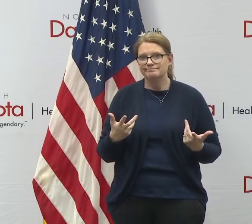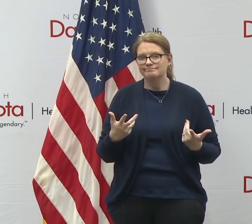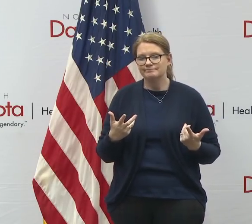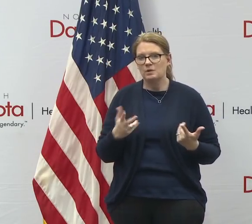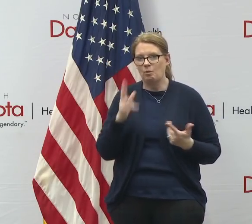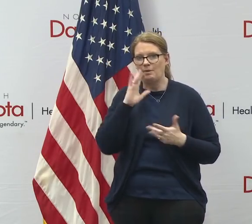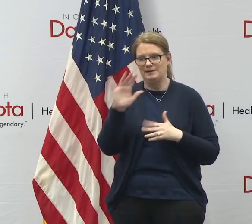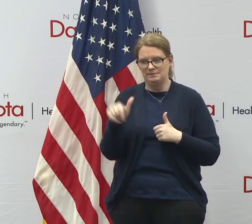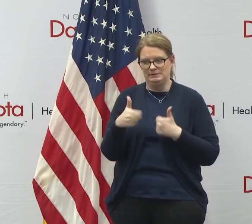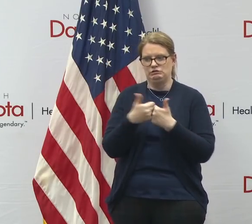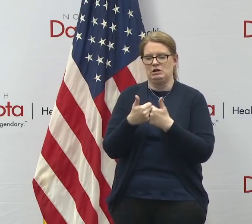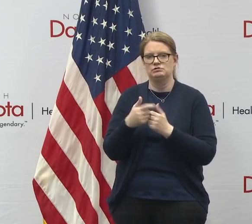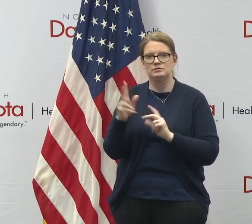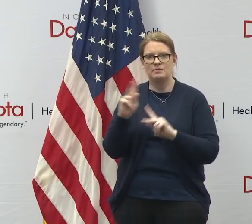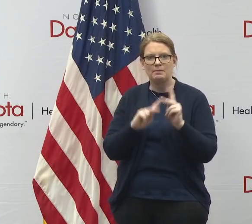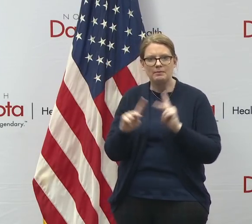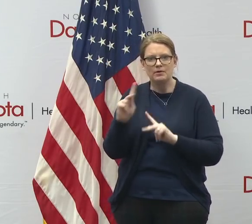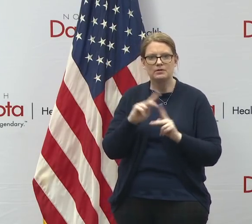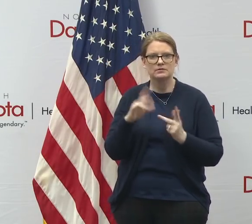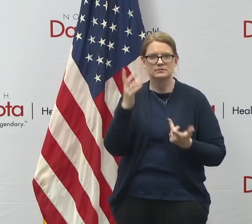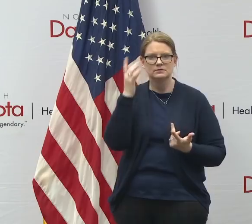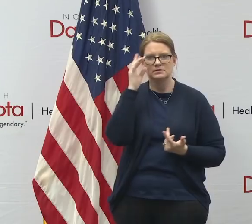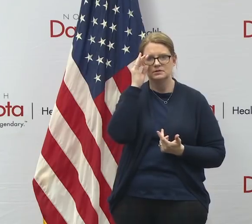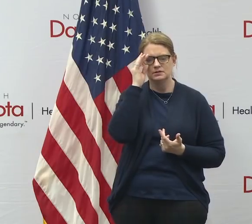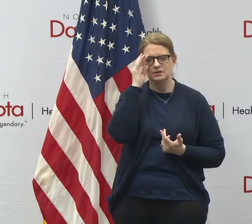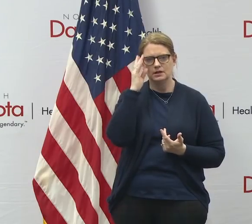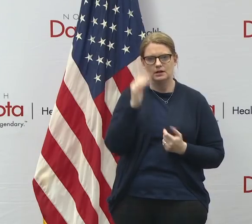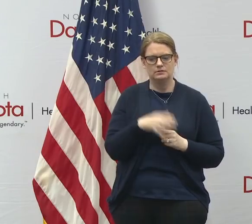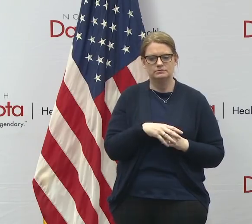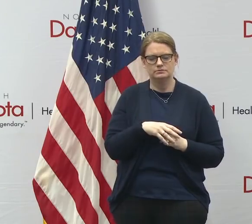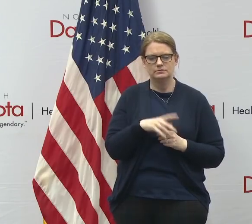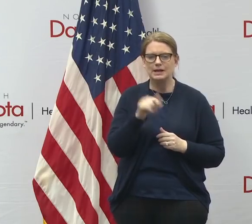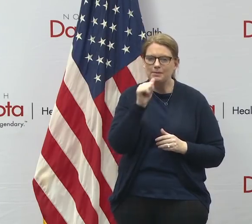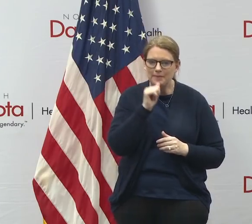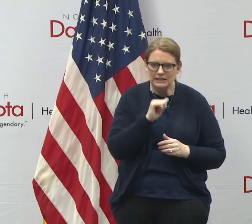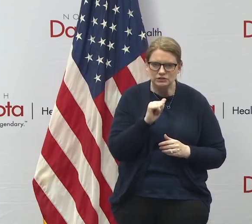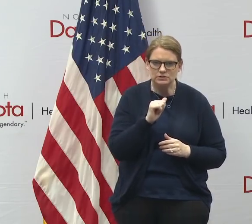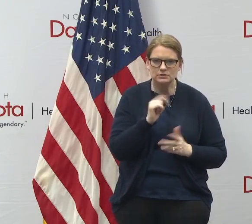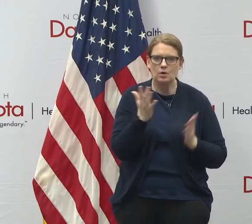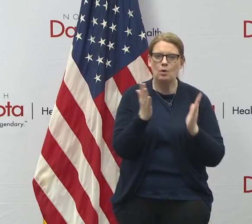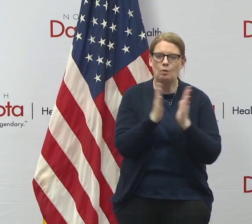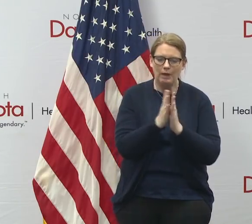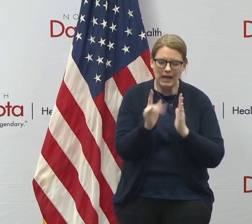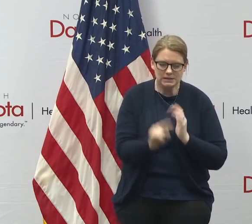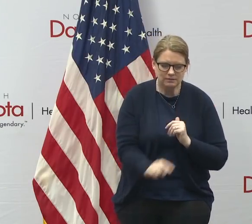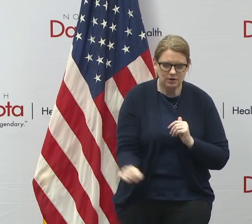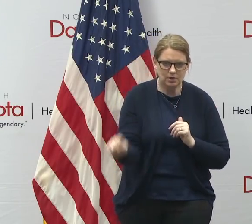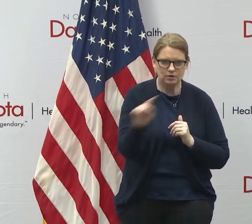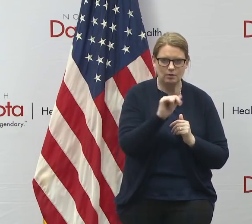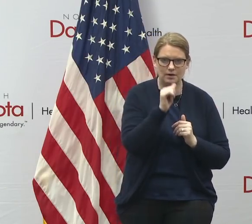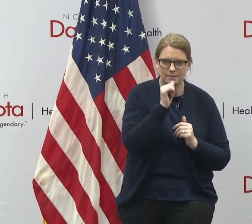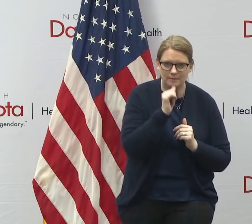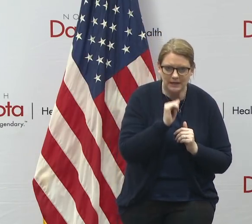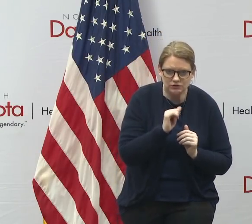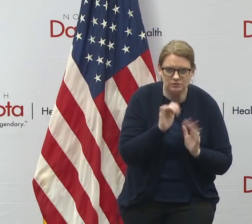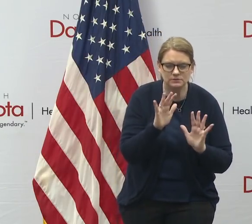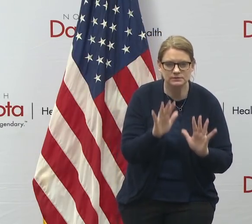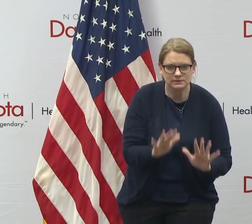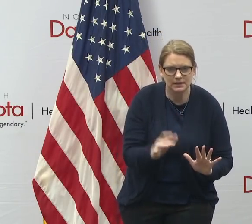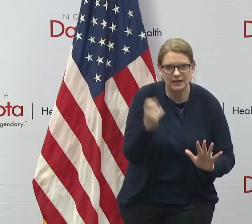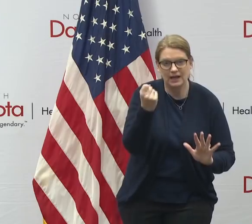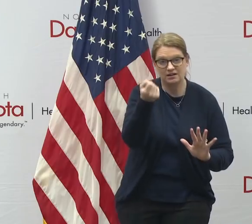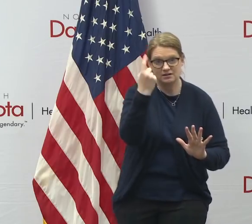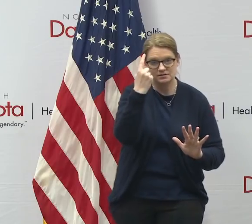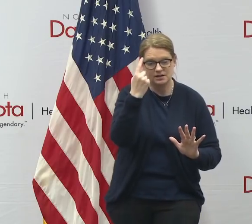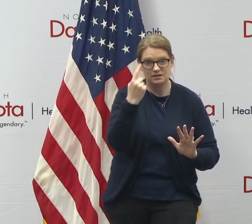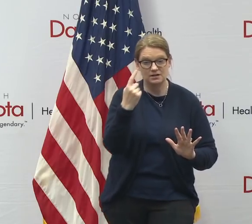some challenges for people. But again, we just ask for everybody's patience and understanding that they're by